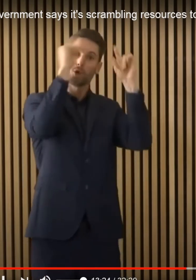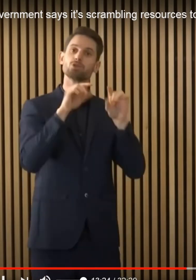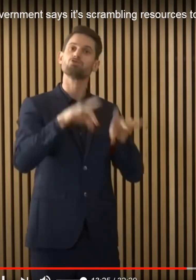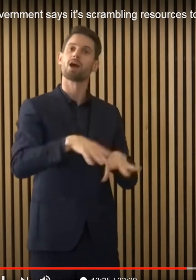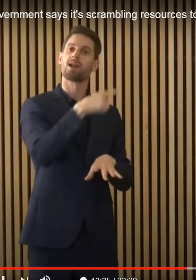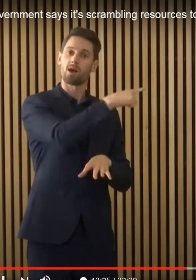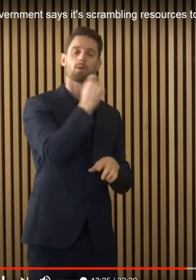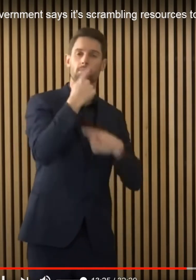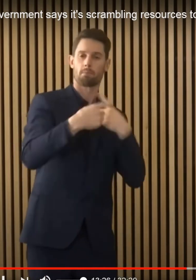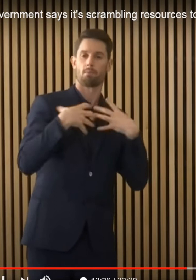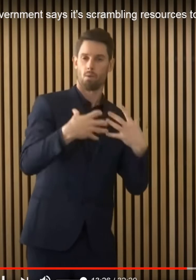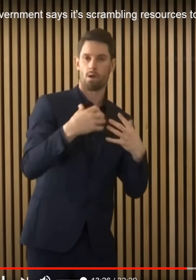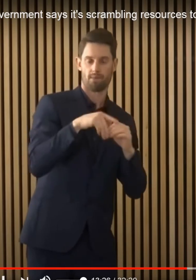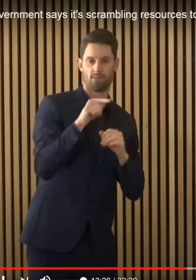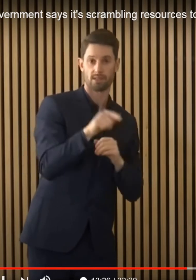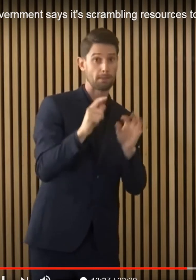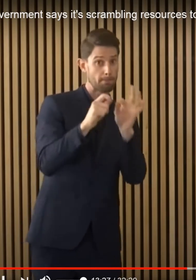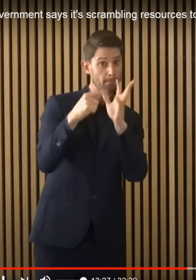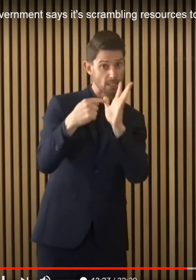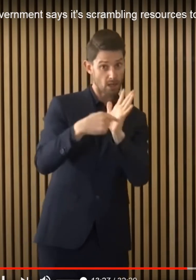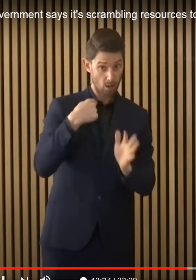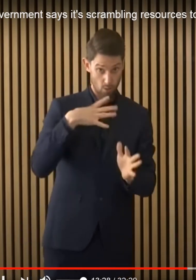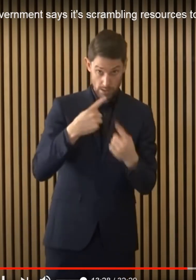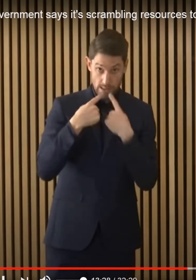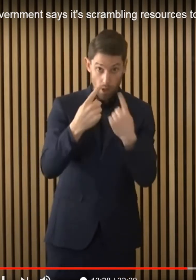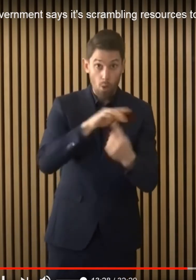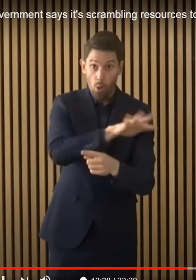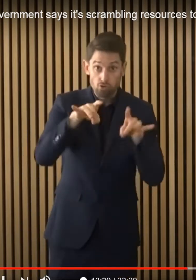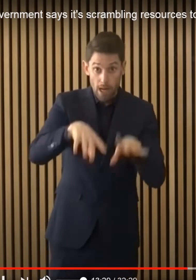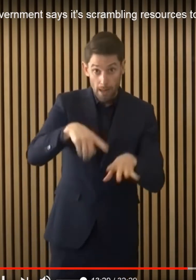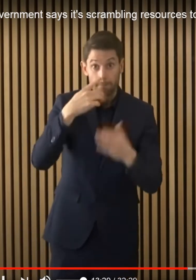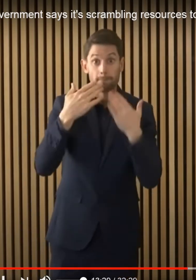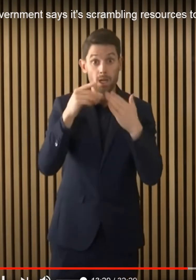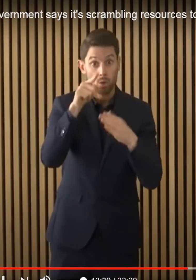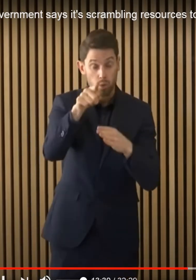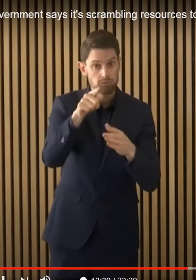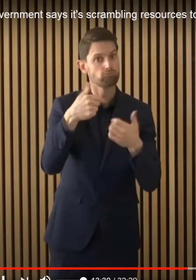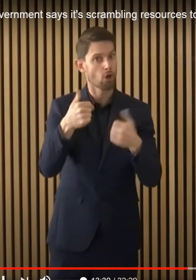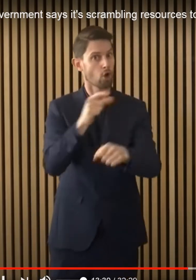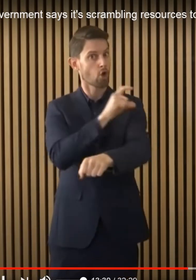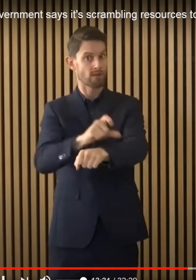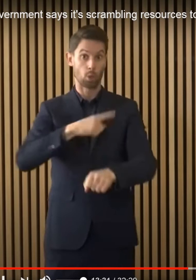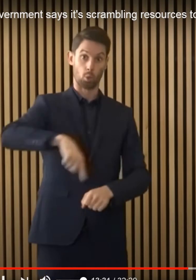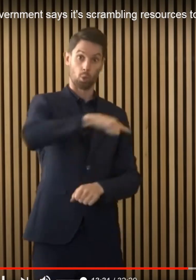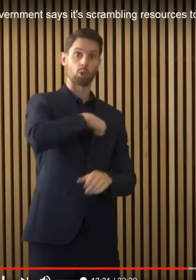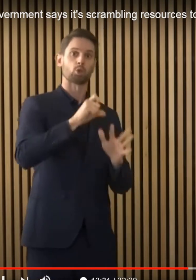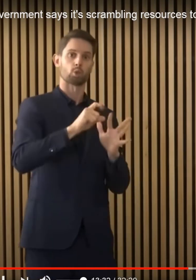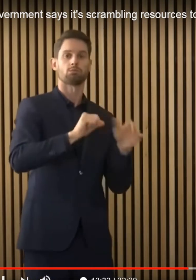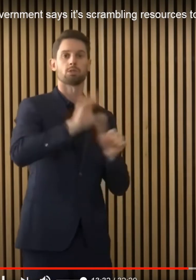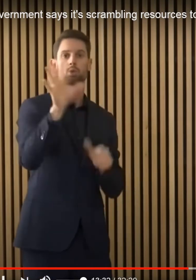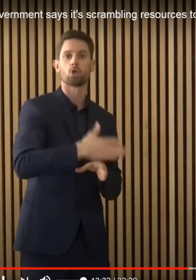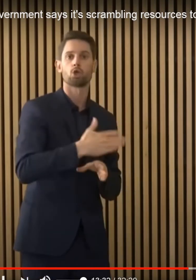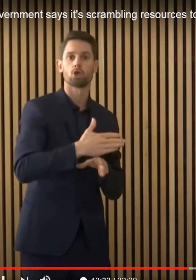reassure you, everybody is doing everything possible to try to identify quickly,